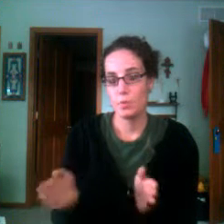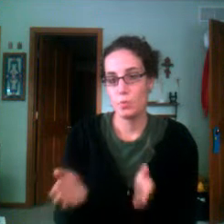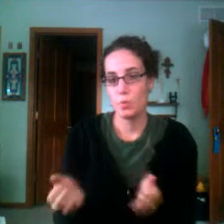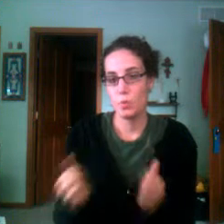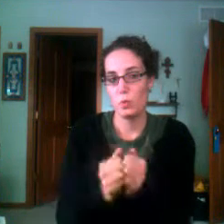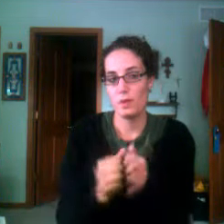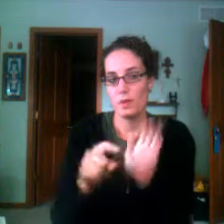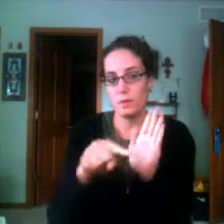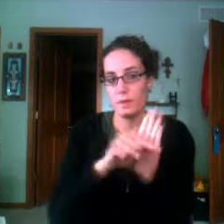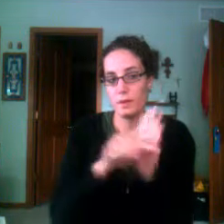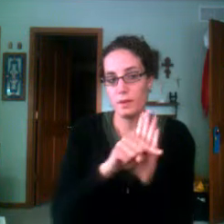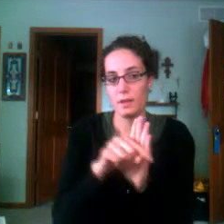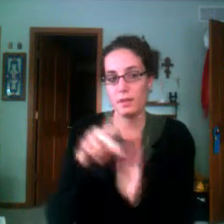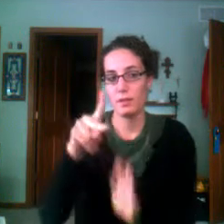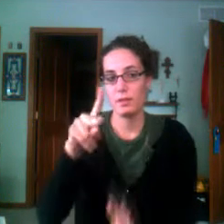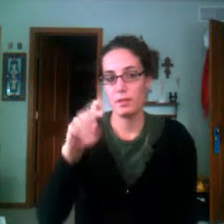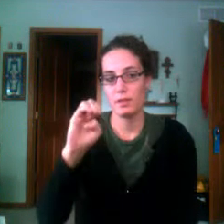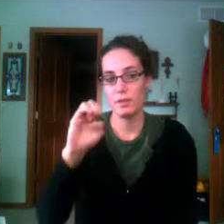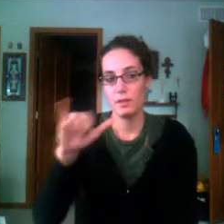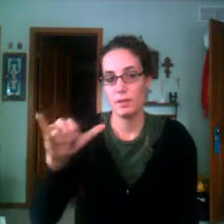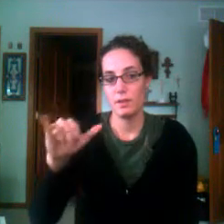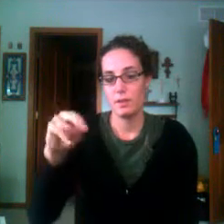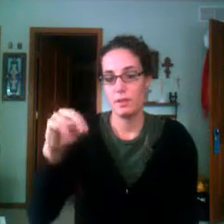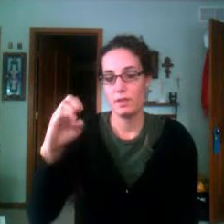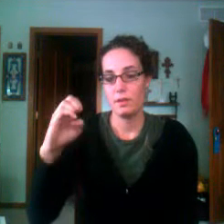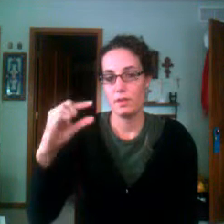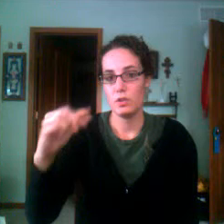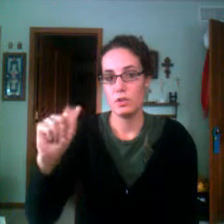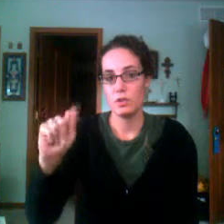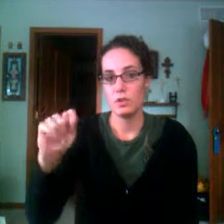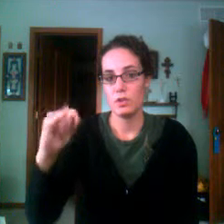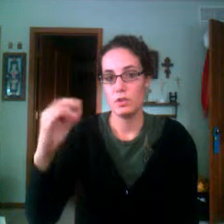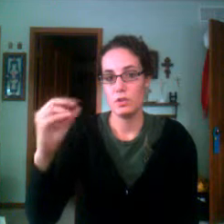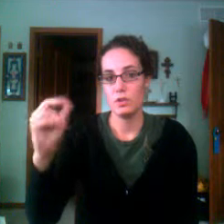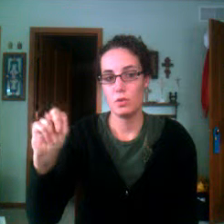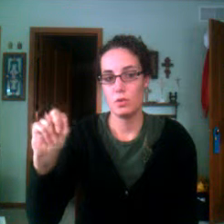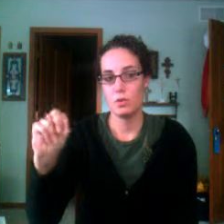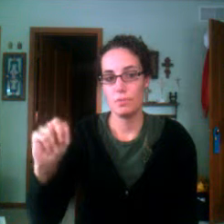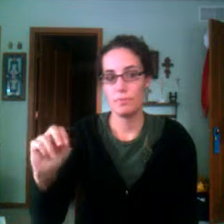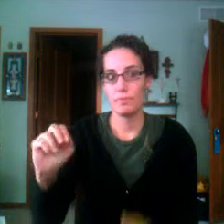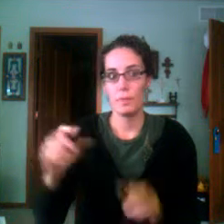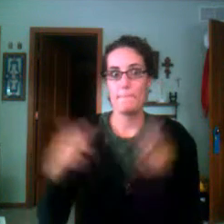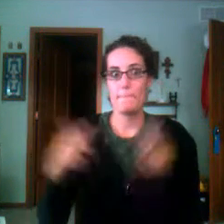key. It's right down here. Now, big warning,